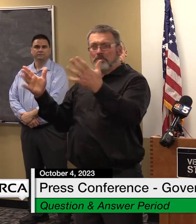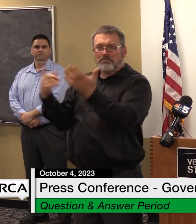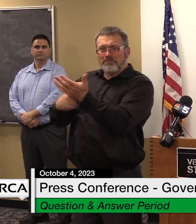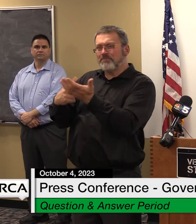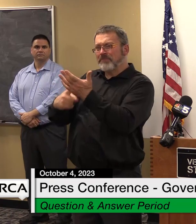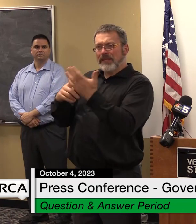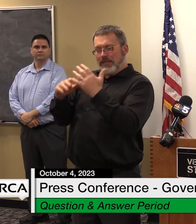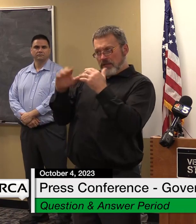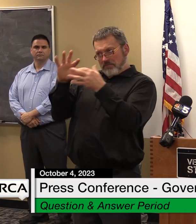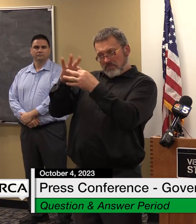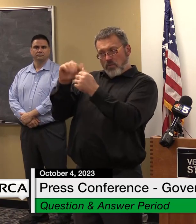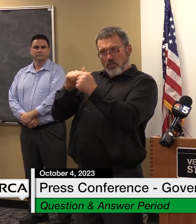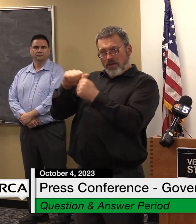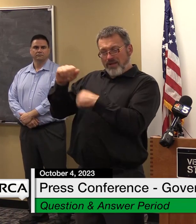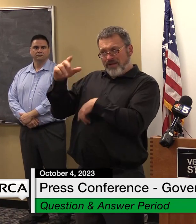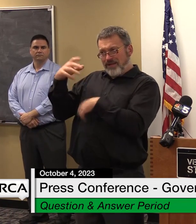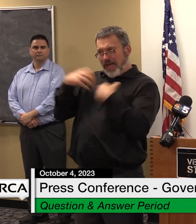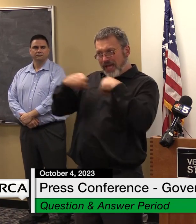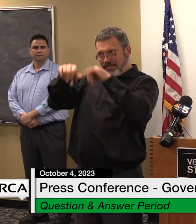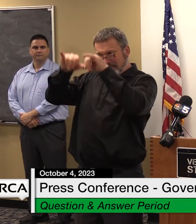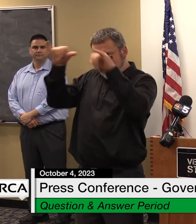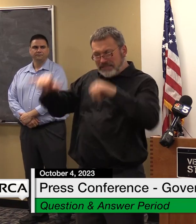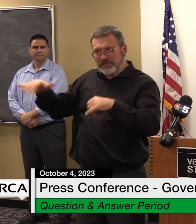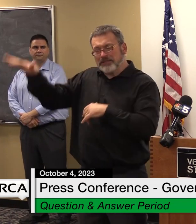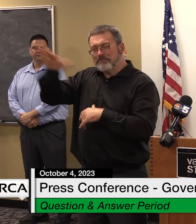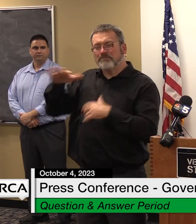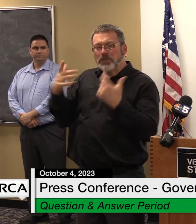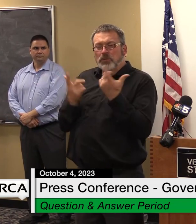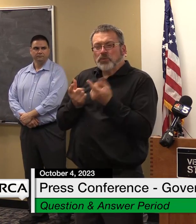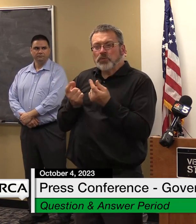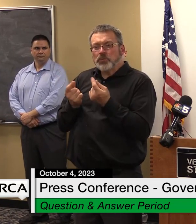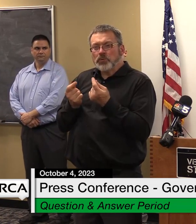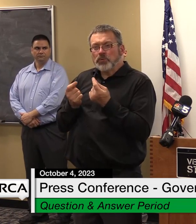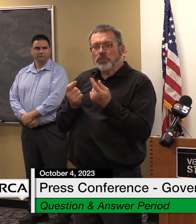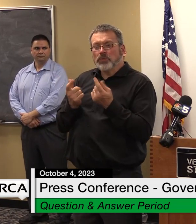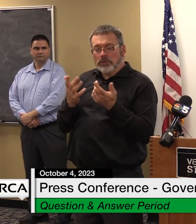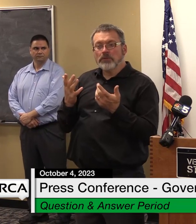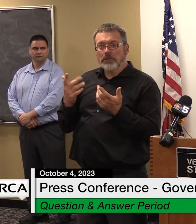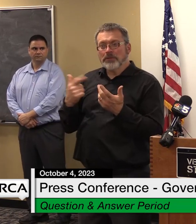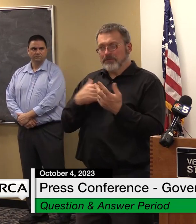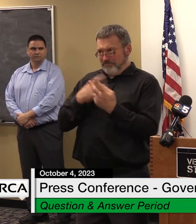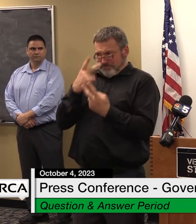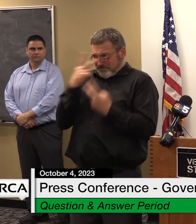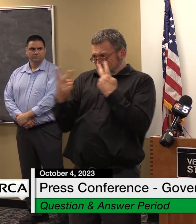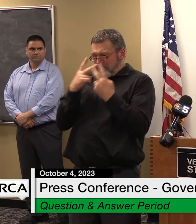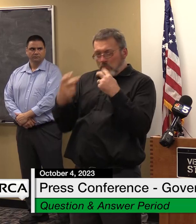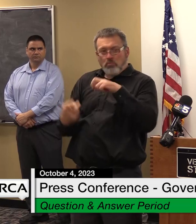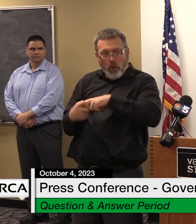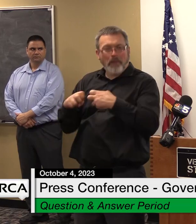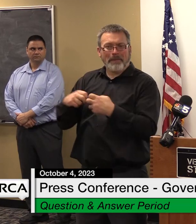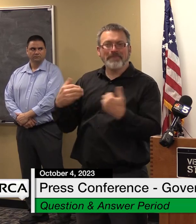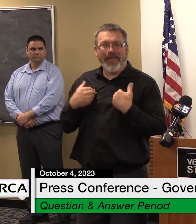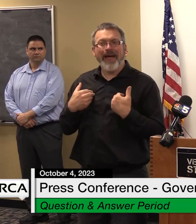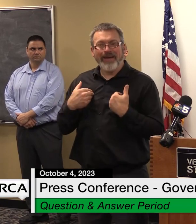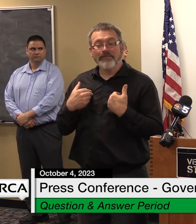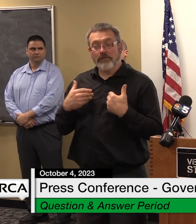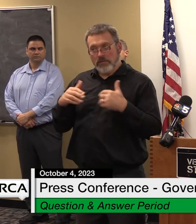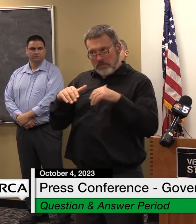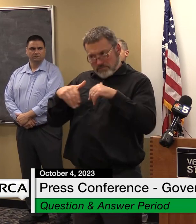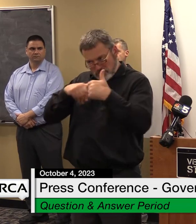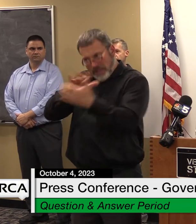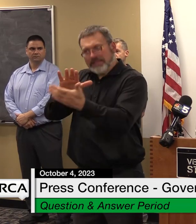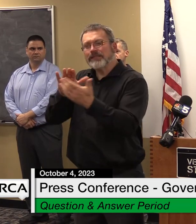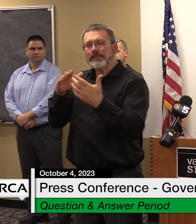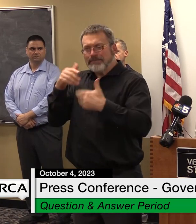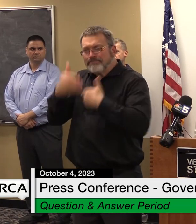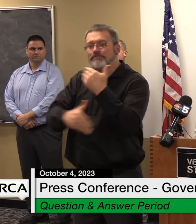system. So I think we all recognize and realize that this is an issue that we have to confront, and there are answers out